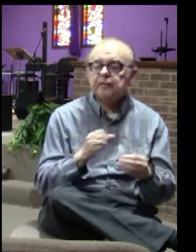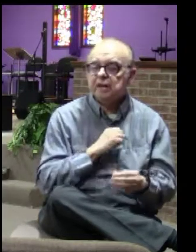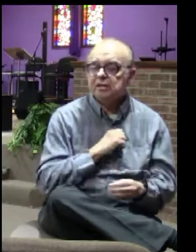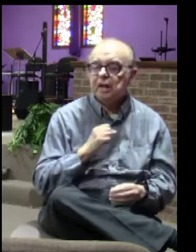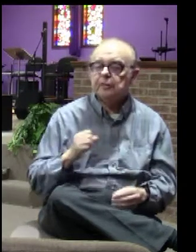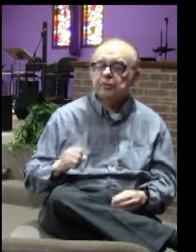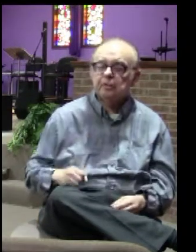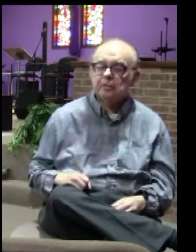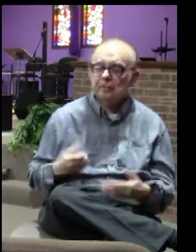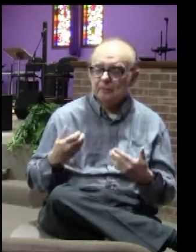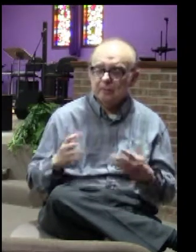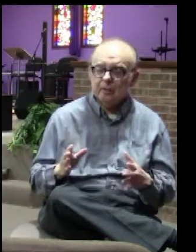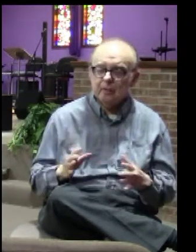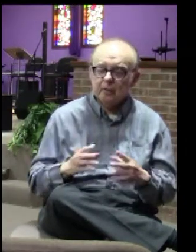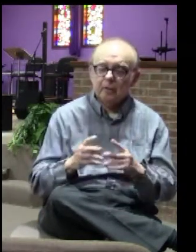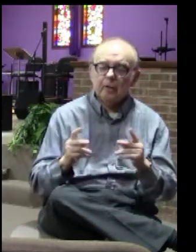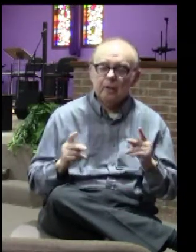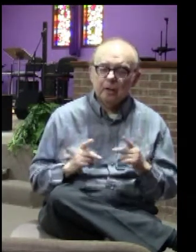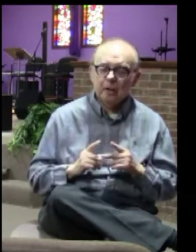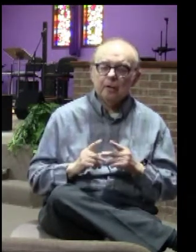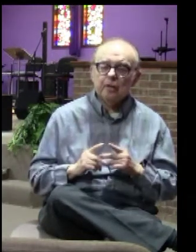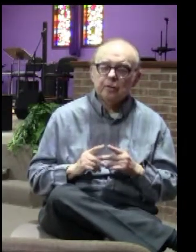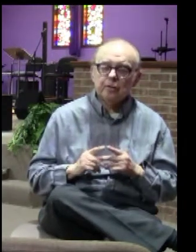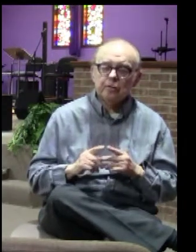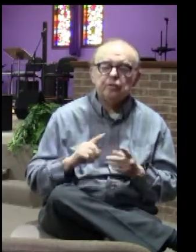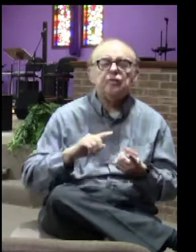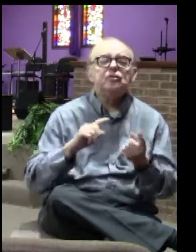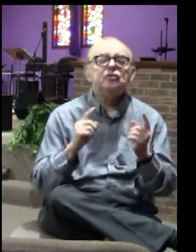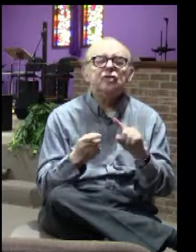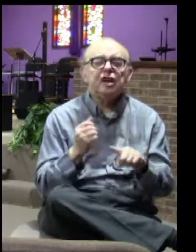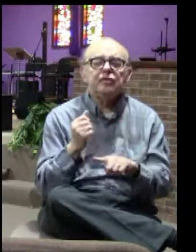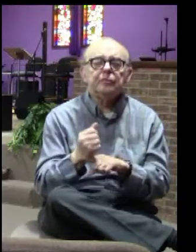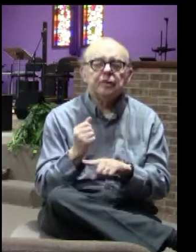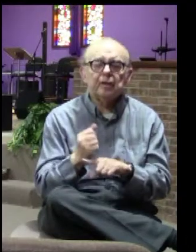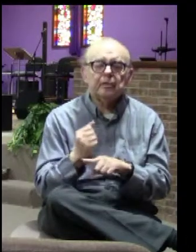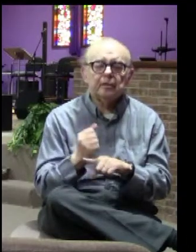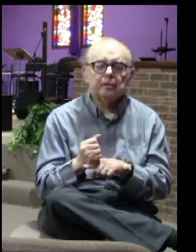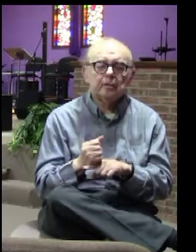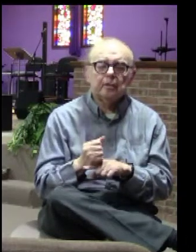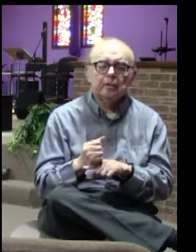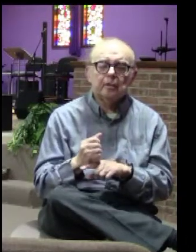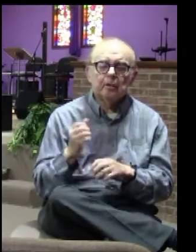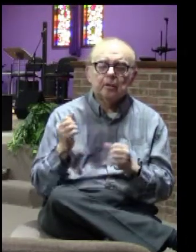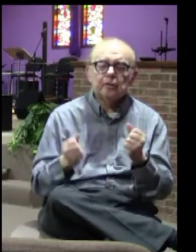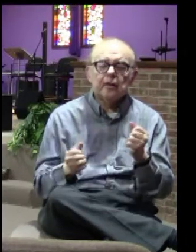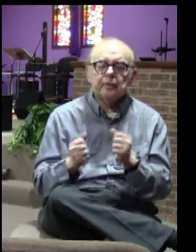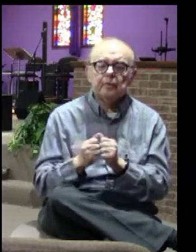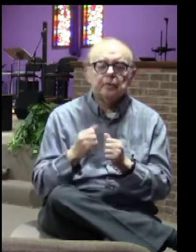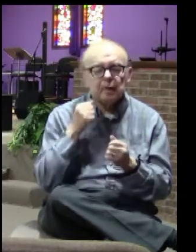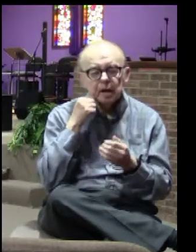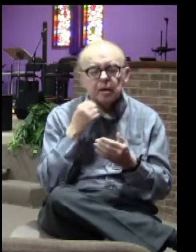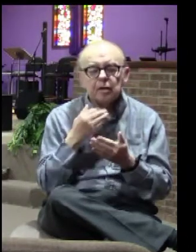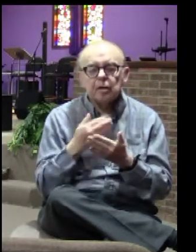Samson places to turn around. I was driving to Charlie and